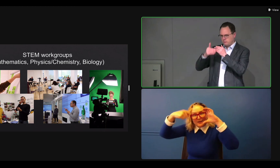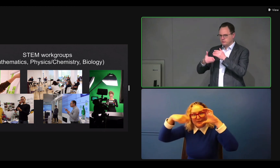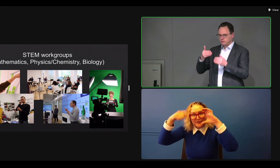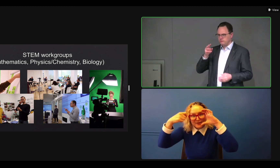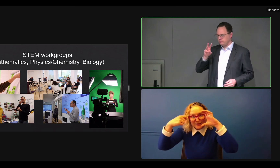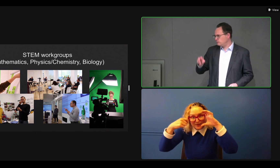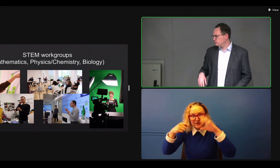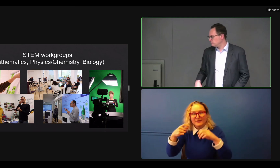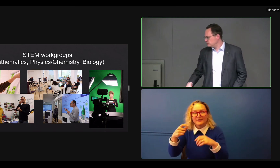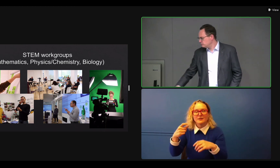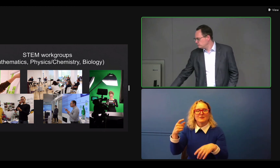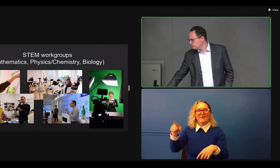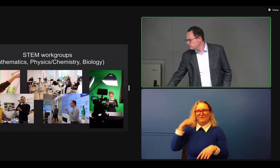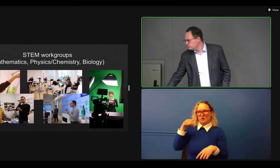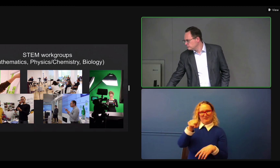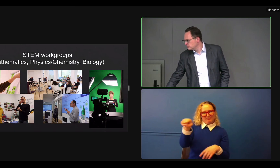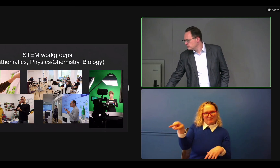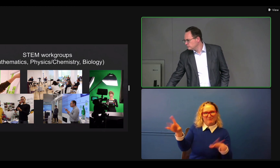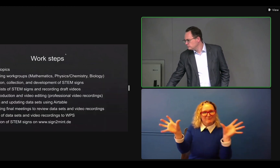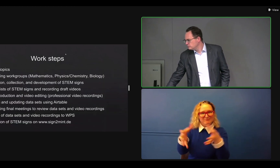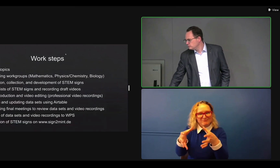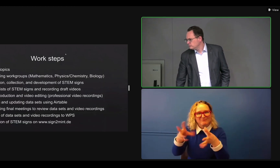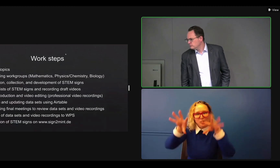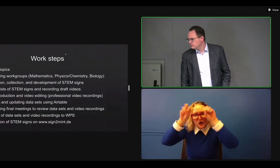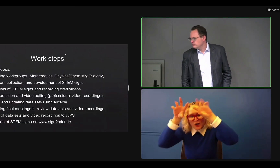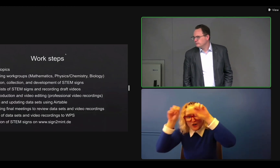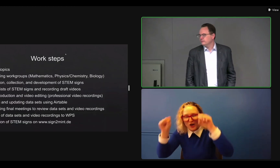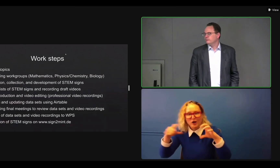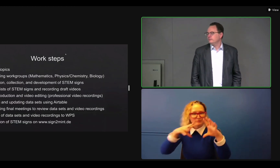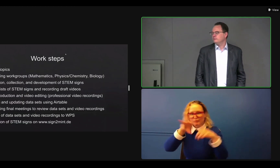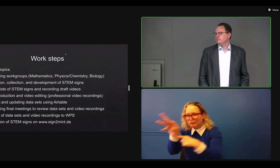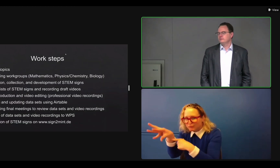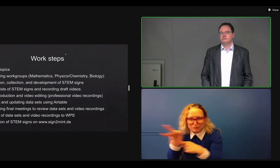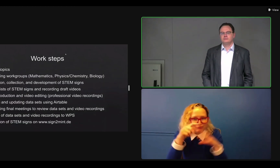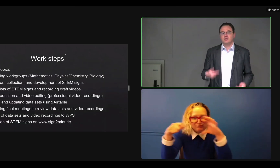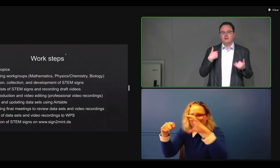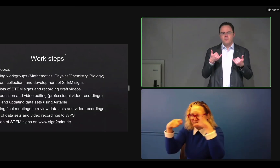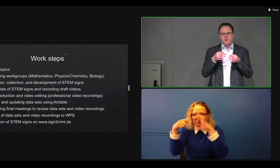videos of these signs that we were able to then post on our website.